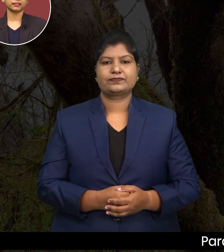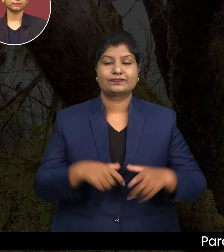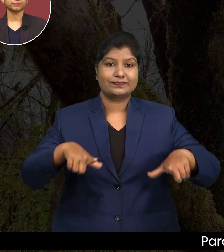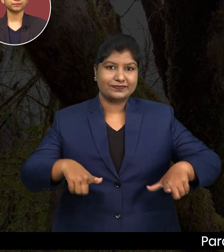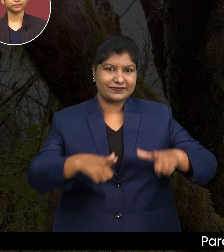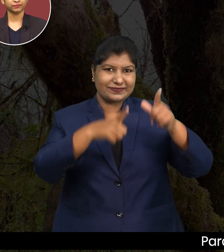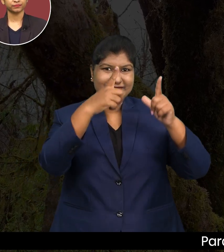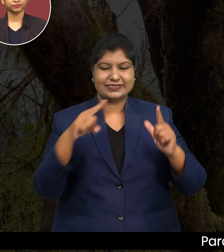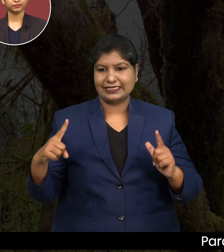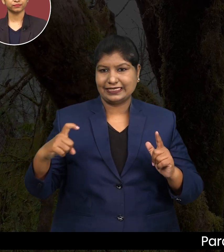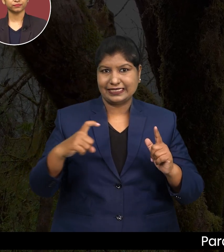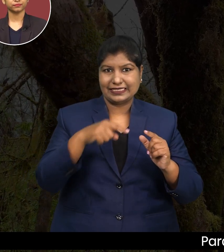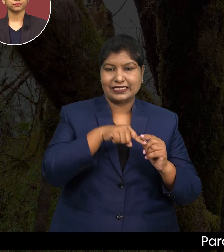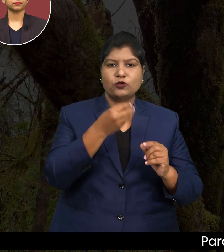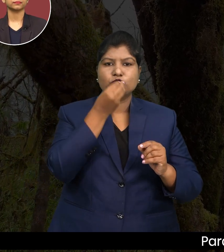parasite,